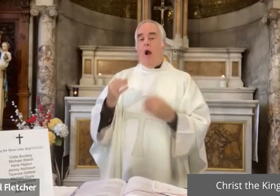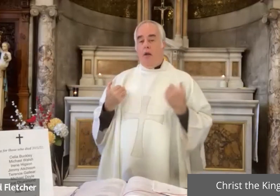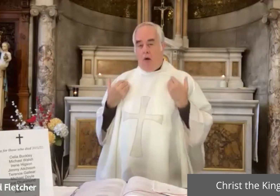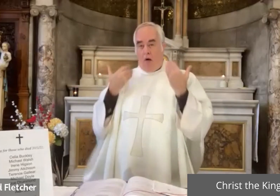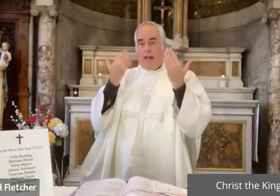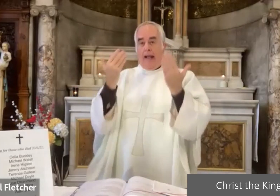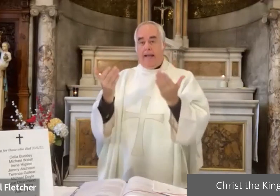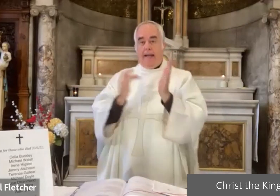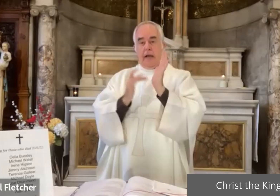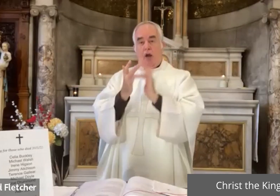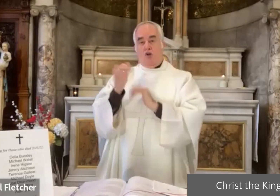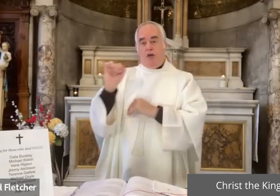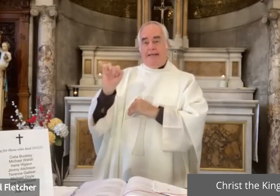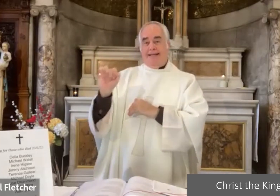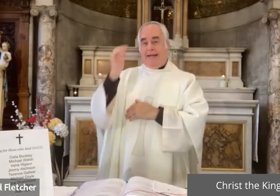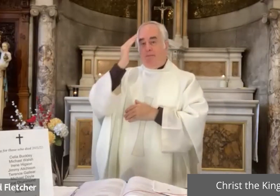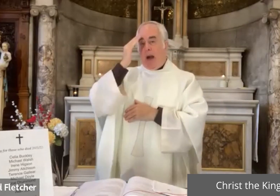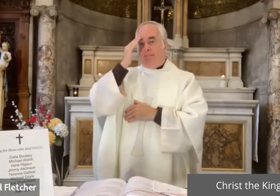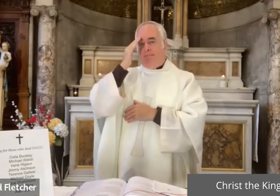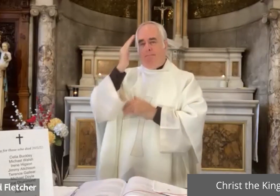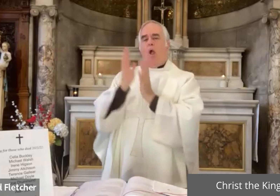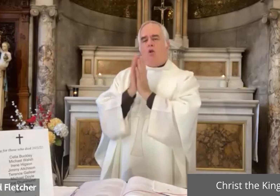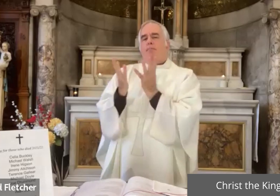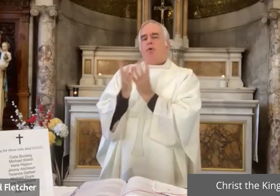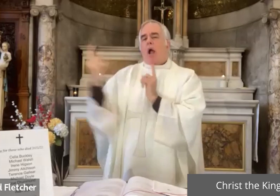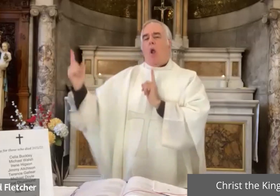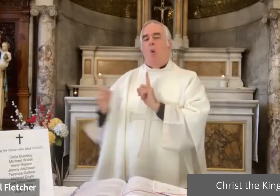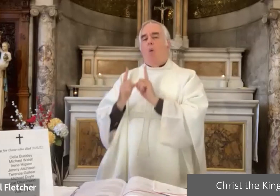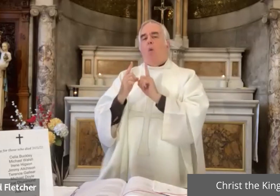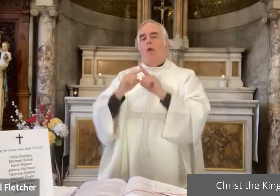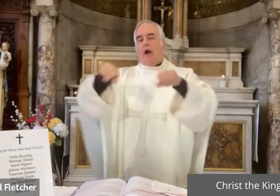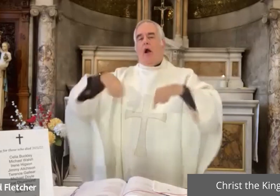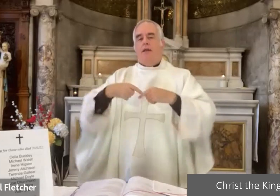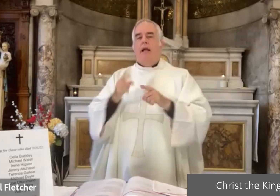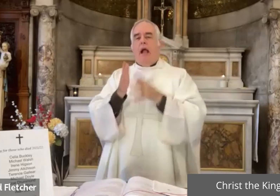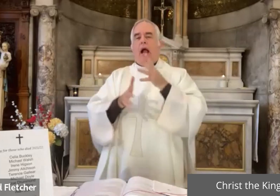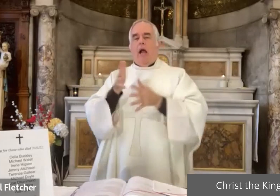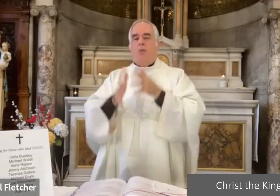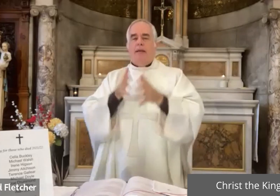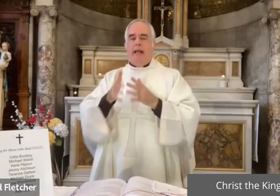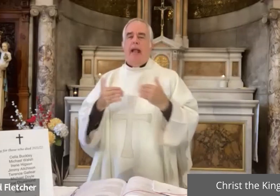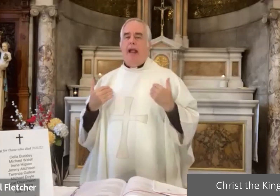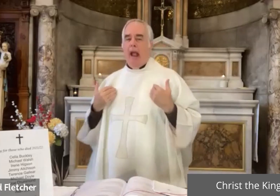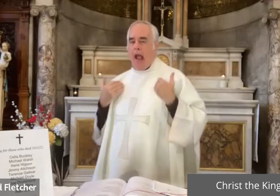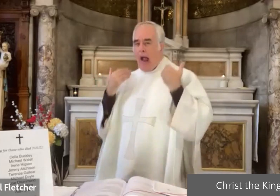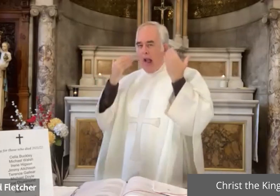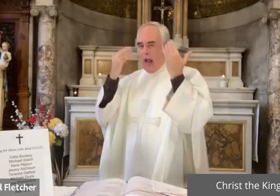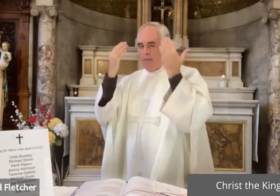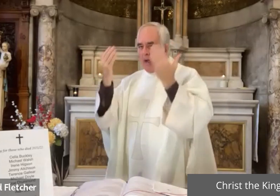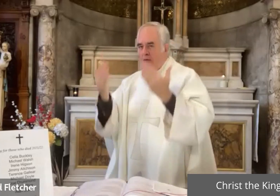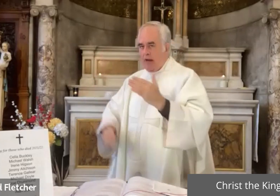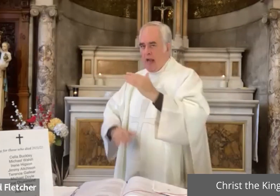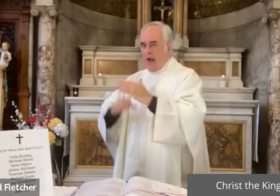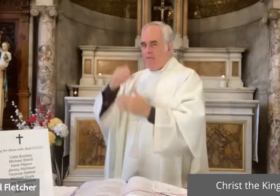we ask Our Lady, Jesus' mum, to pray with us as we say,